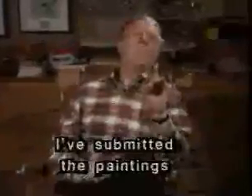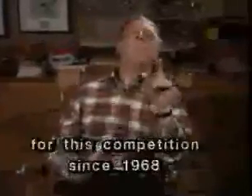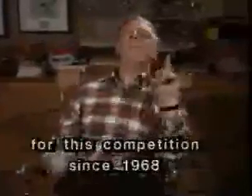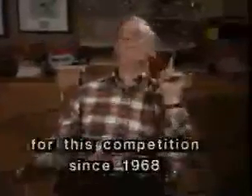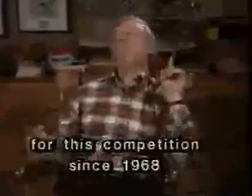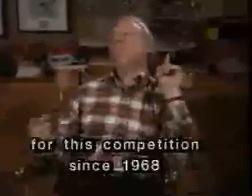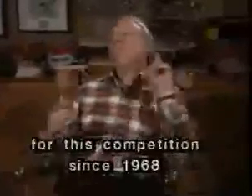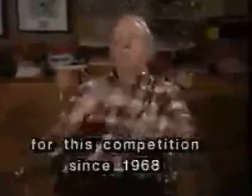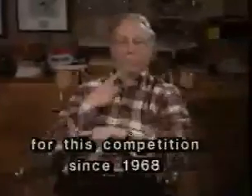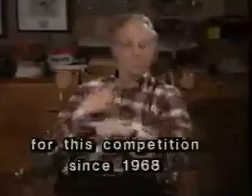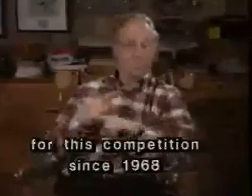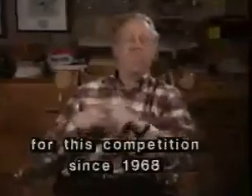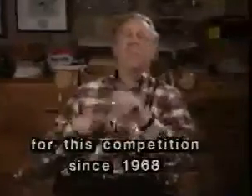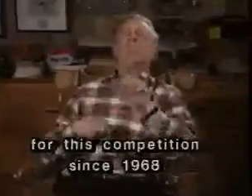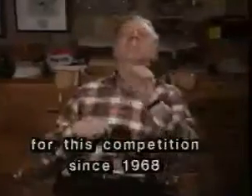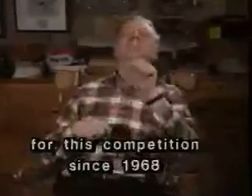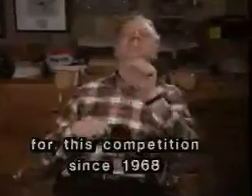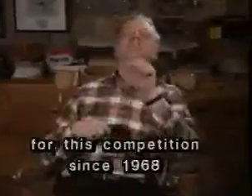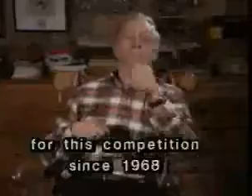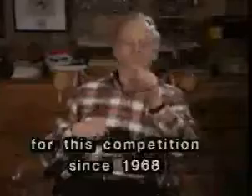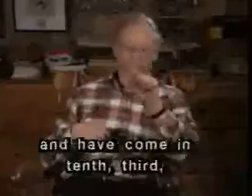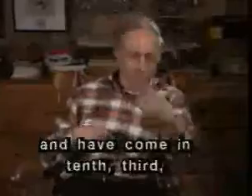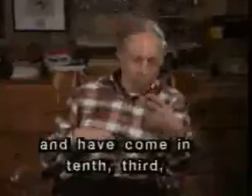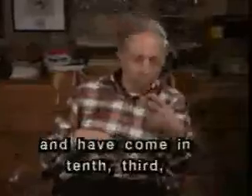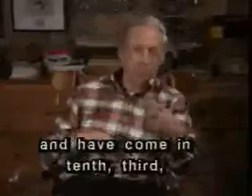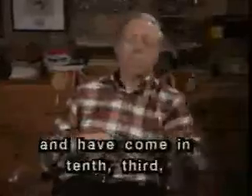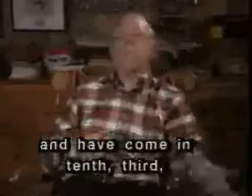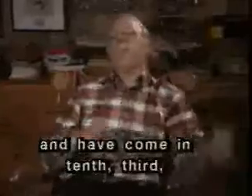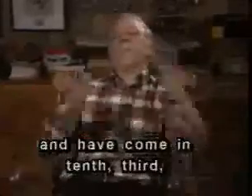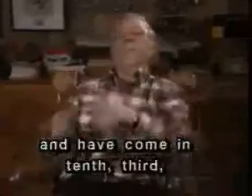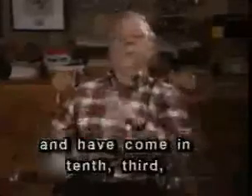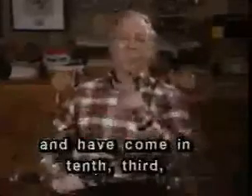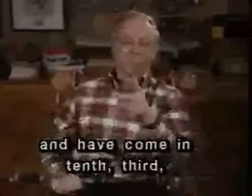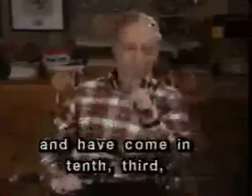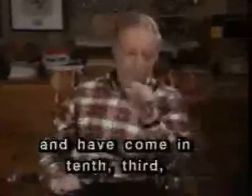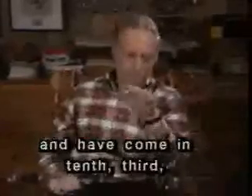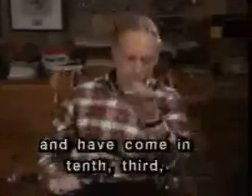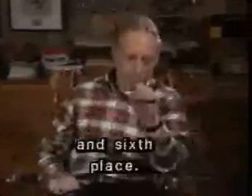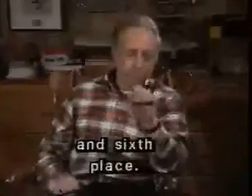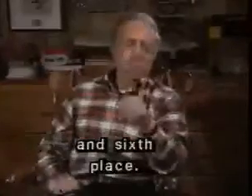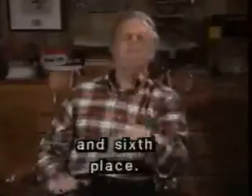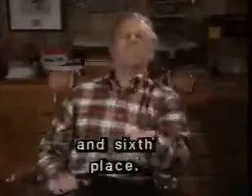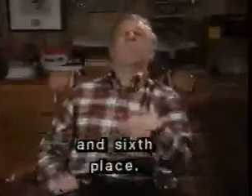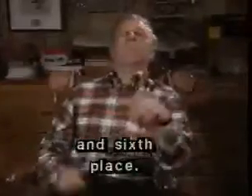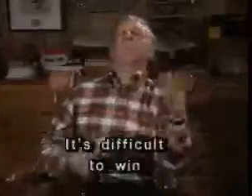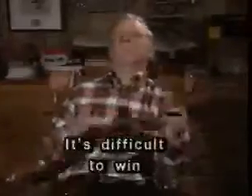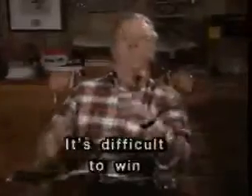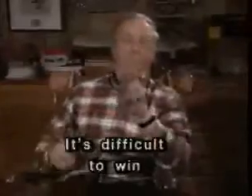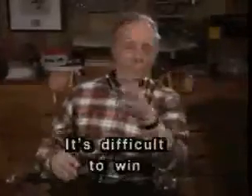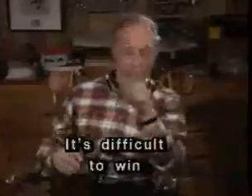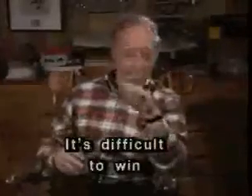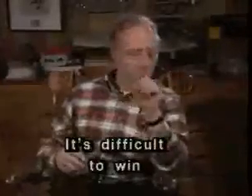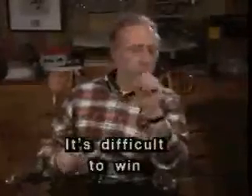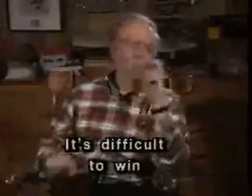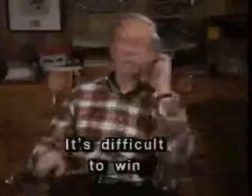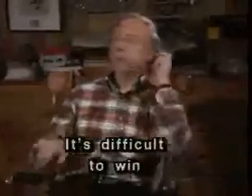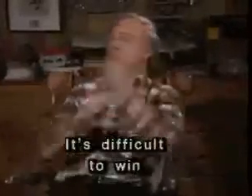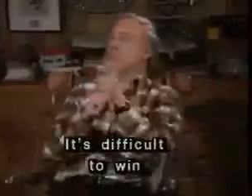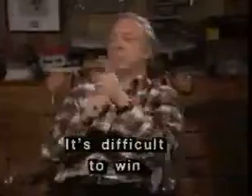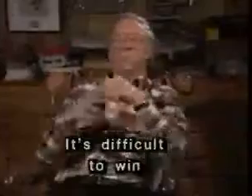this competition since 1968 and have come in 10th, 3rd, and 6th place. It's difficult to win